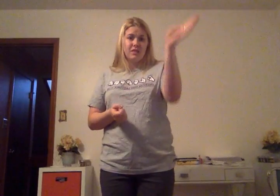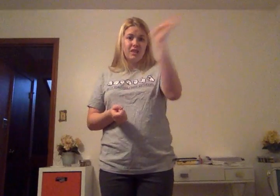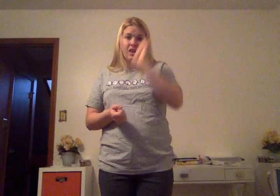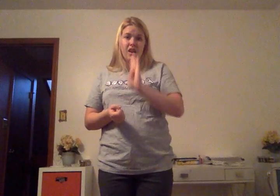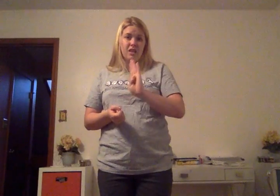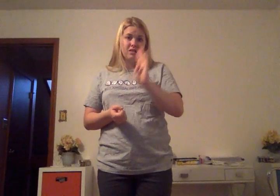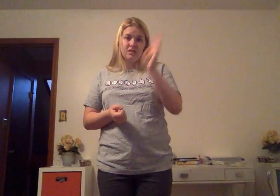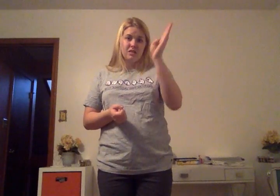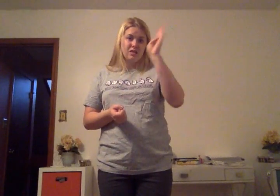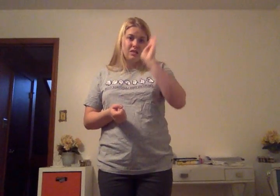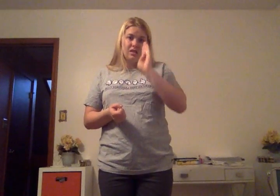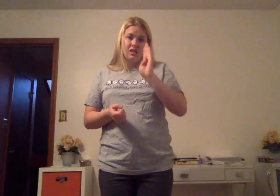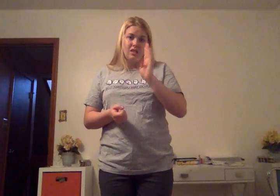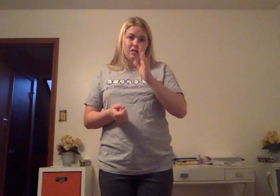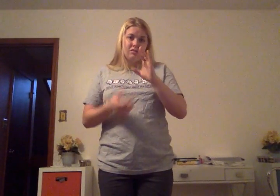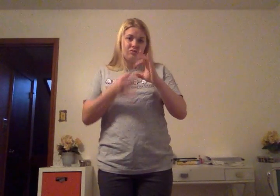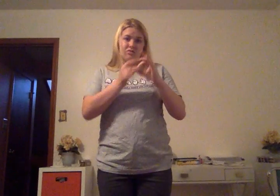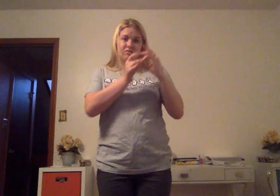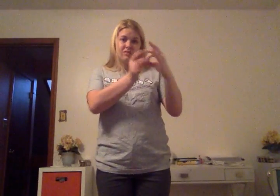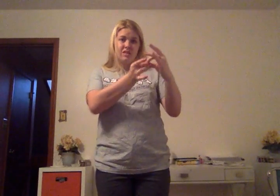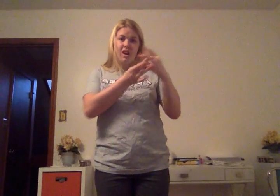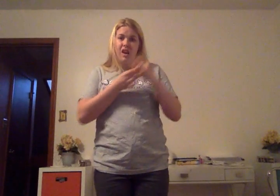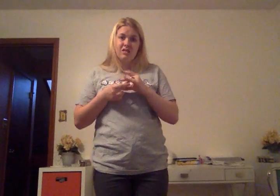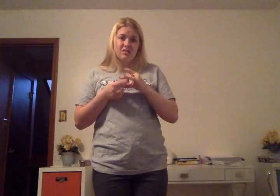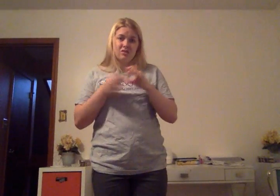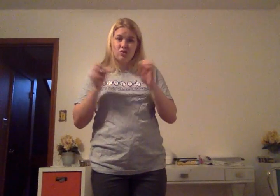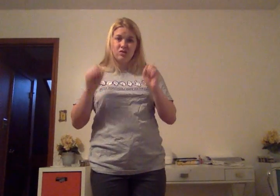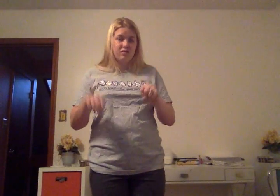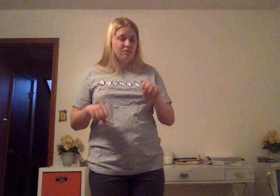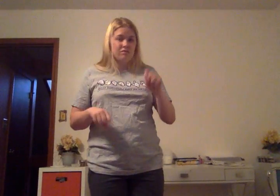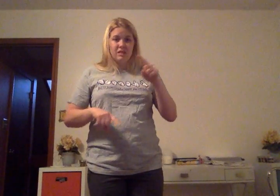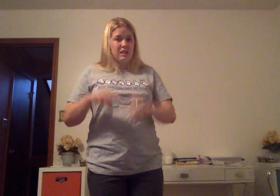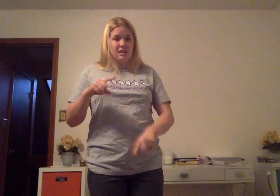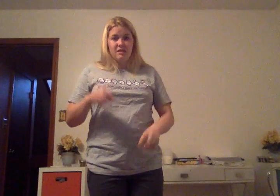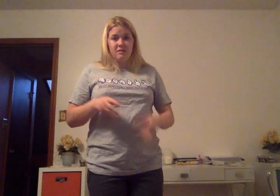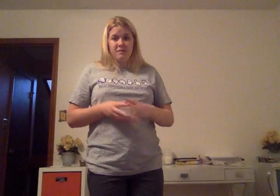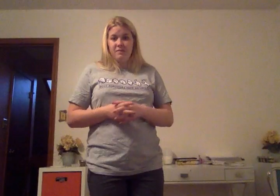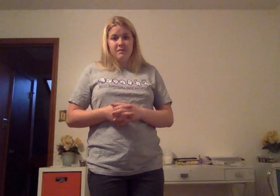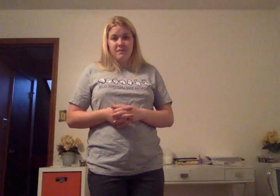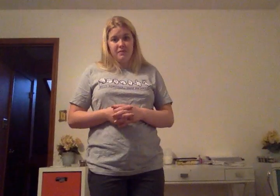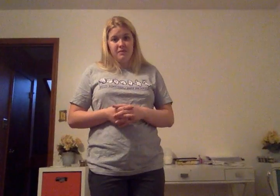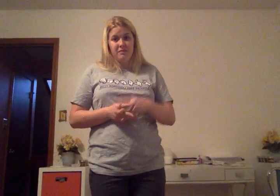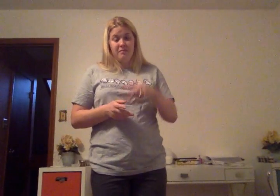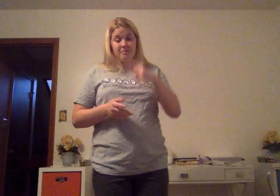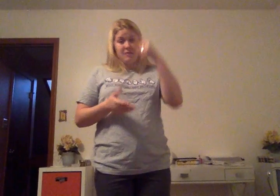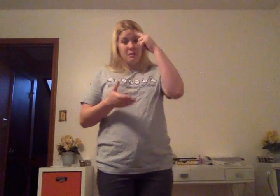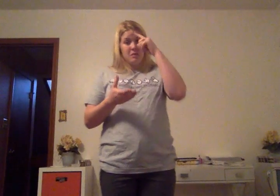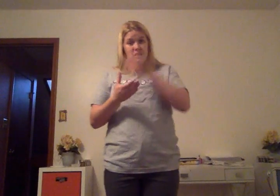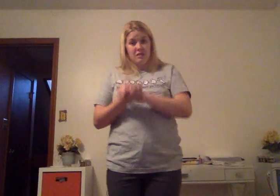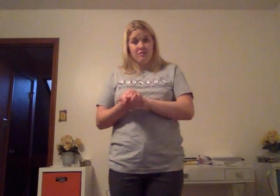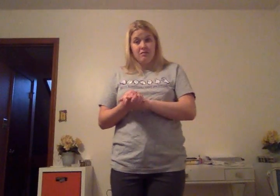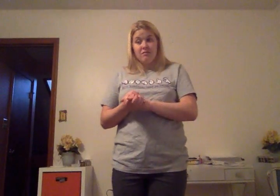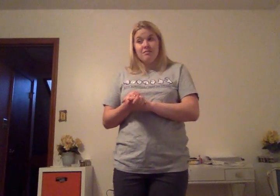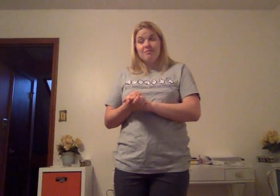Honestly, if I didn't have my relationship with God, I don't think I would have been able to. What I believe is that it does happen for a reason. I think